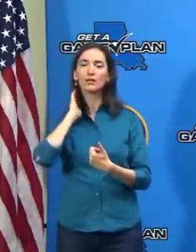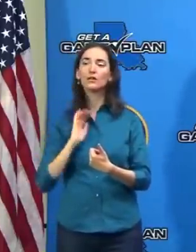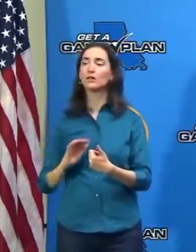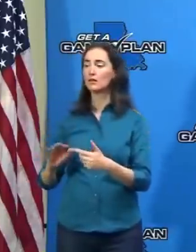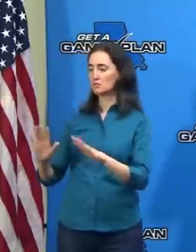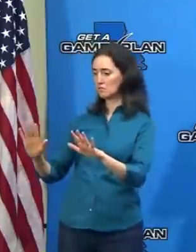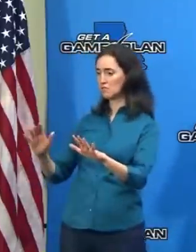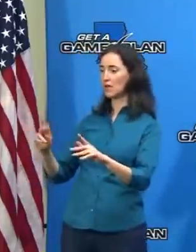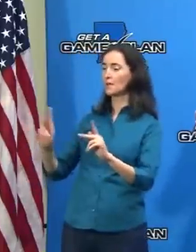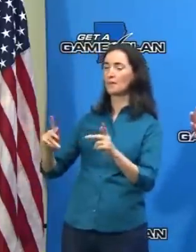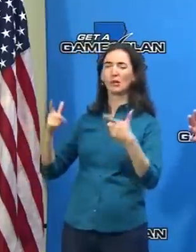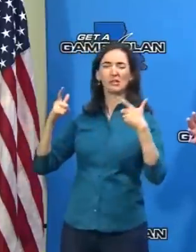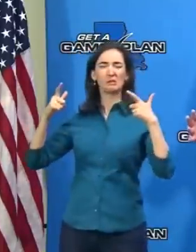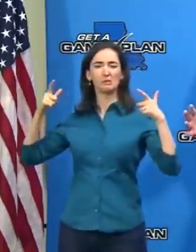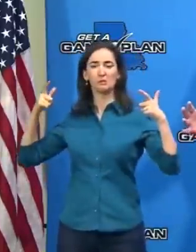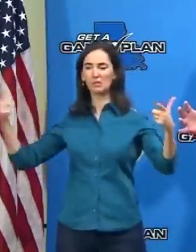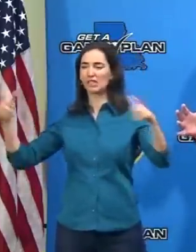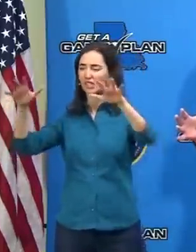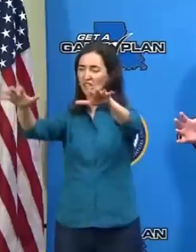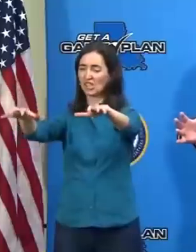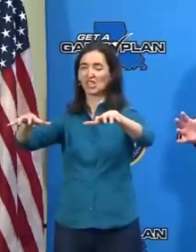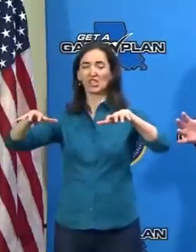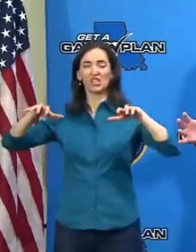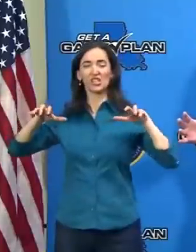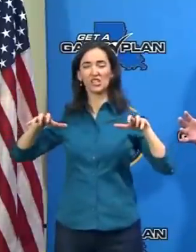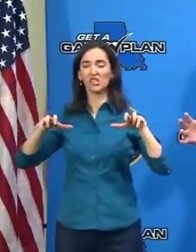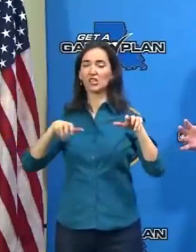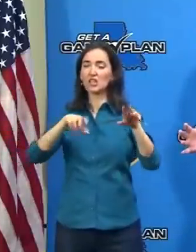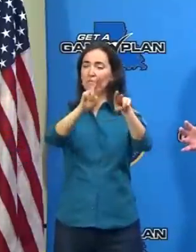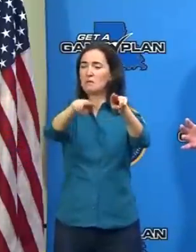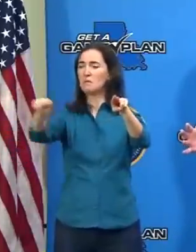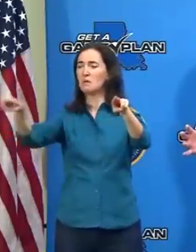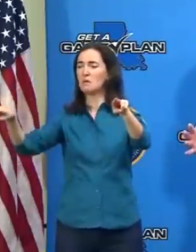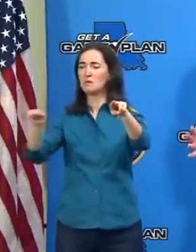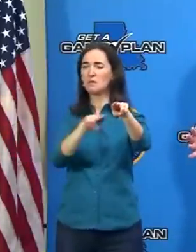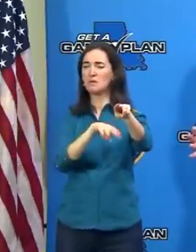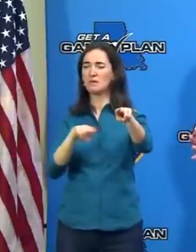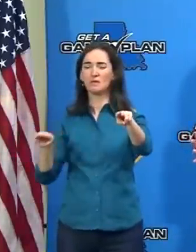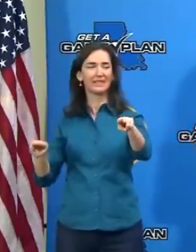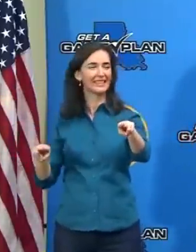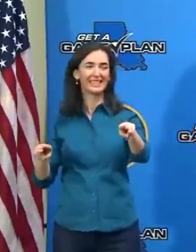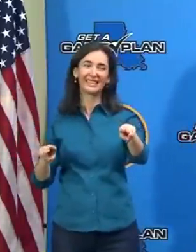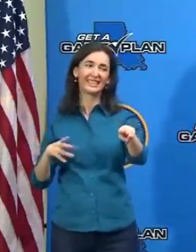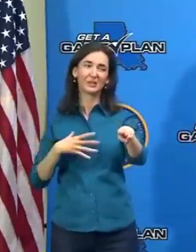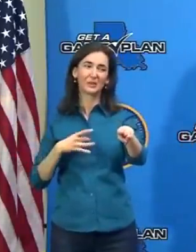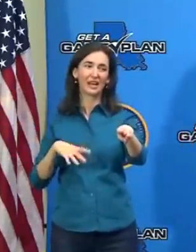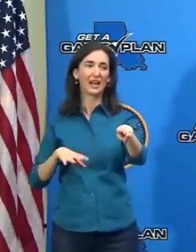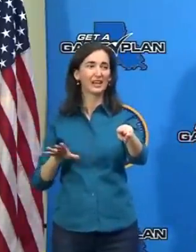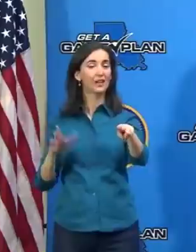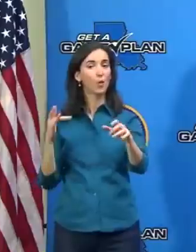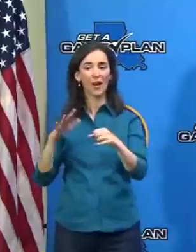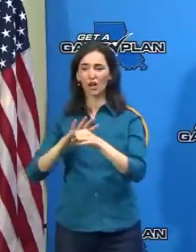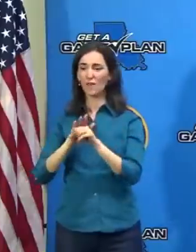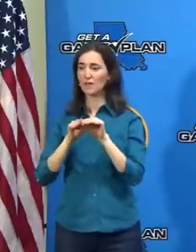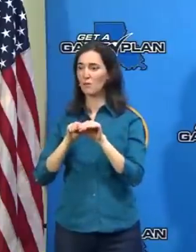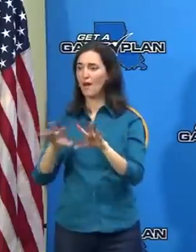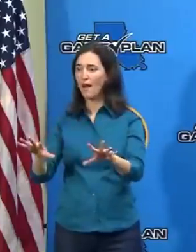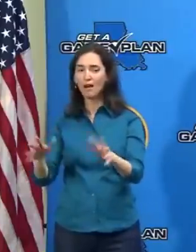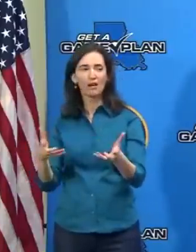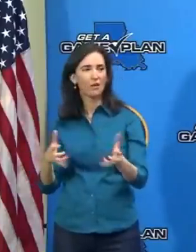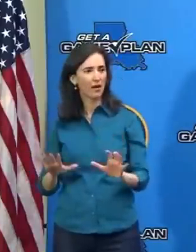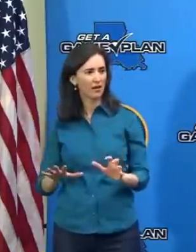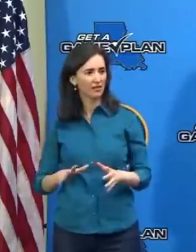sheltering in large open rooms any more than is absolutely necessary because of the transmission of